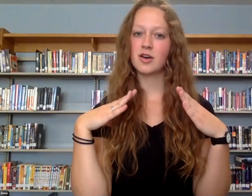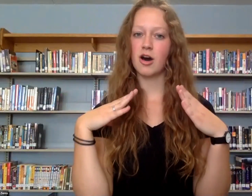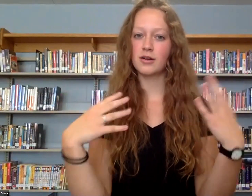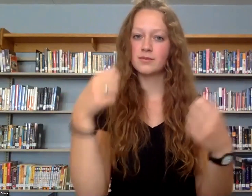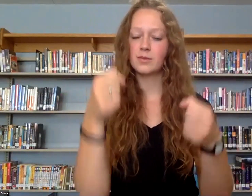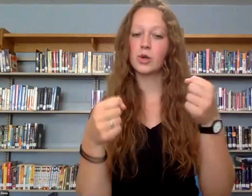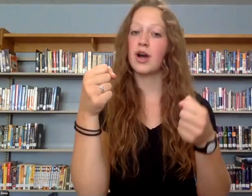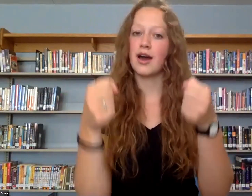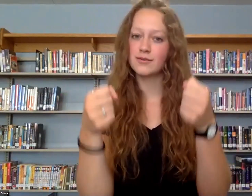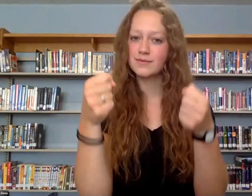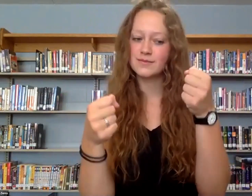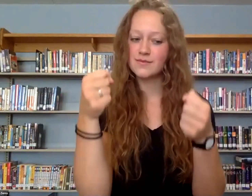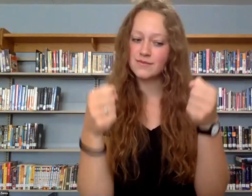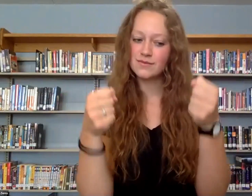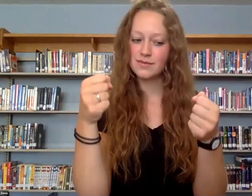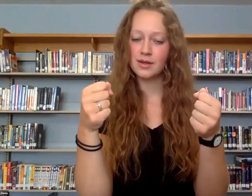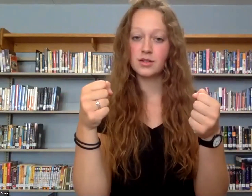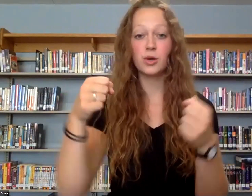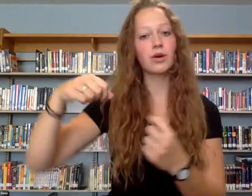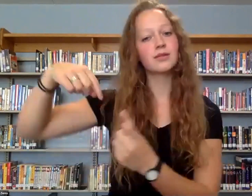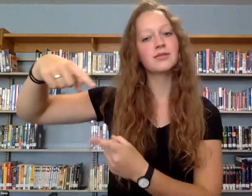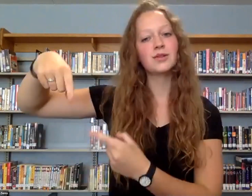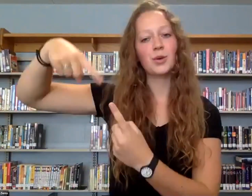car, or drive, tour,